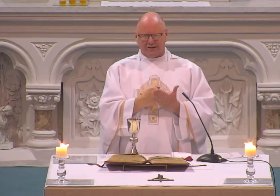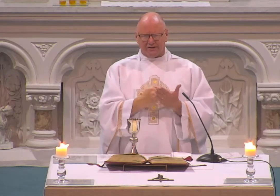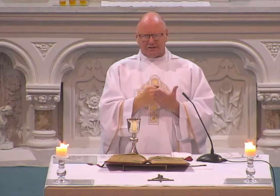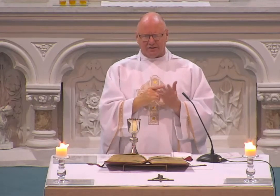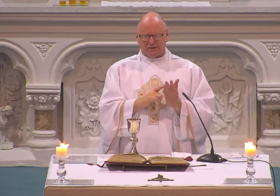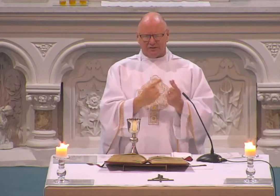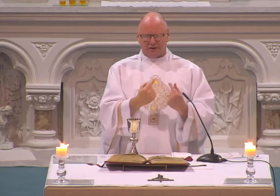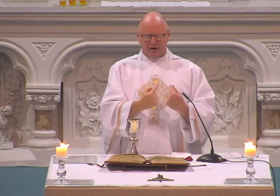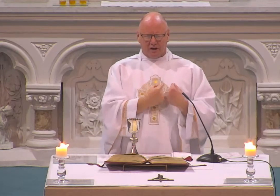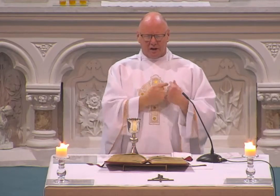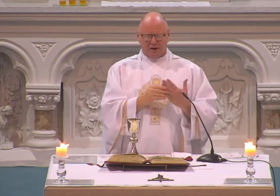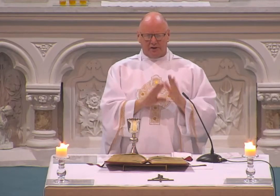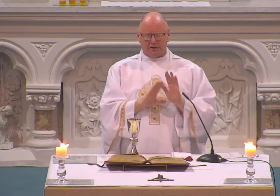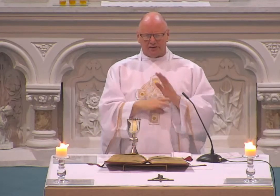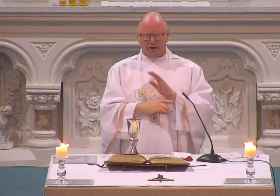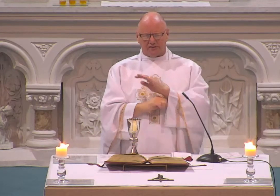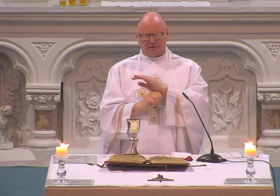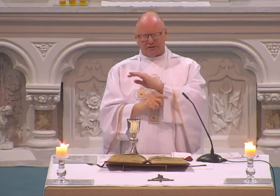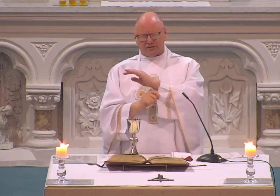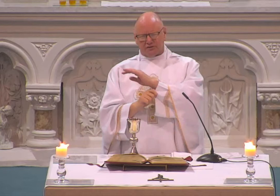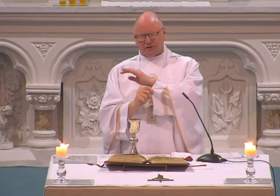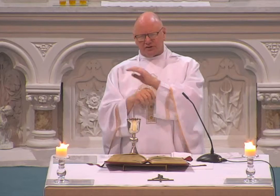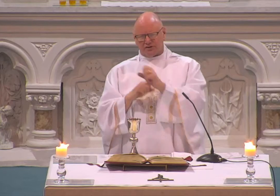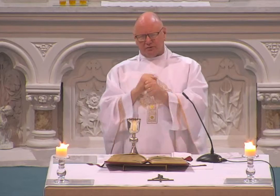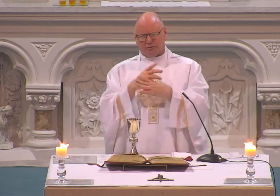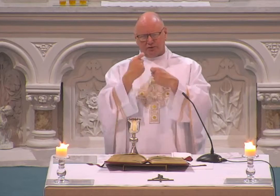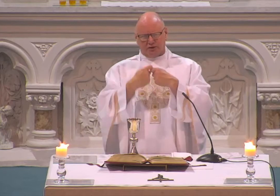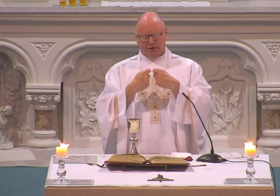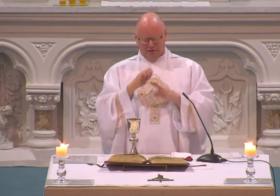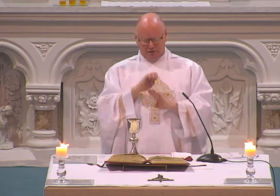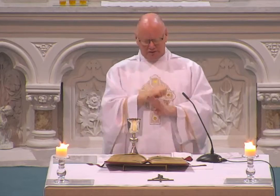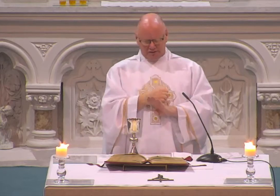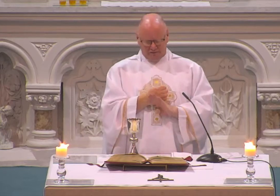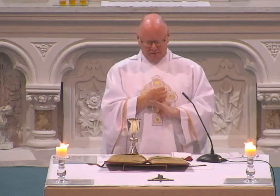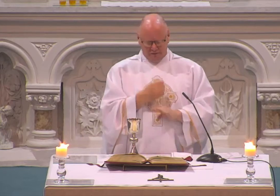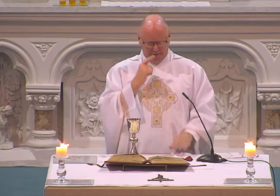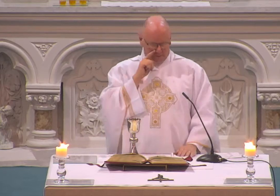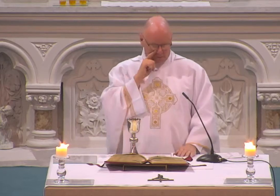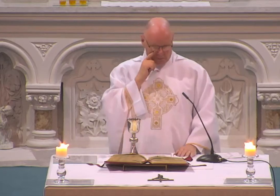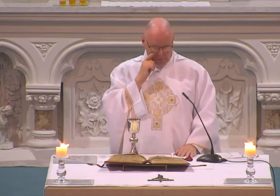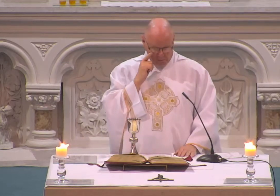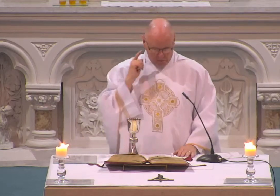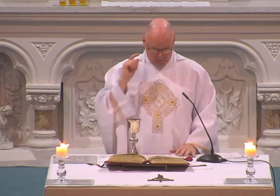us. And lead us not into temptation, but deliver us from evil.